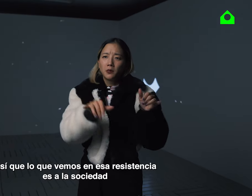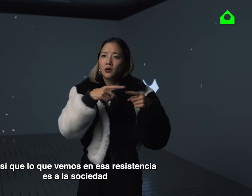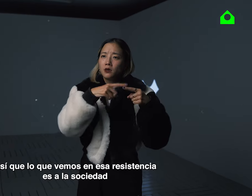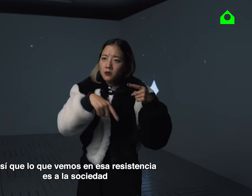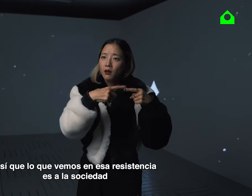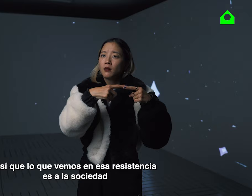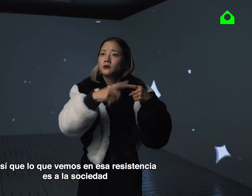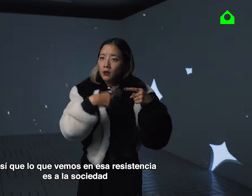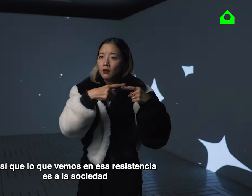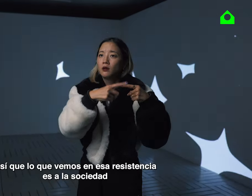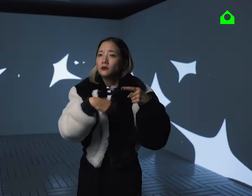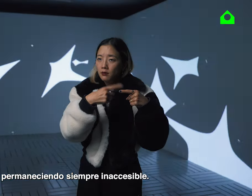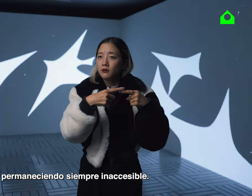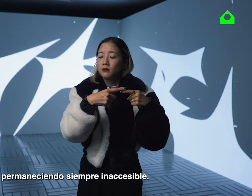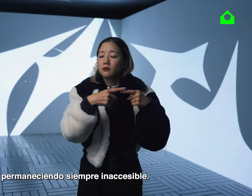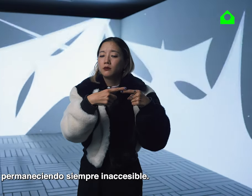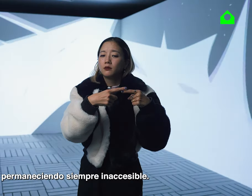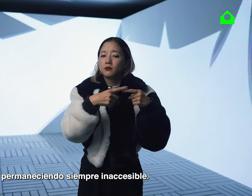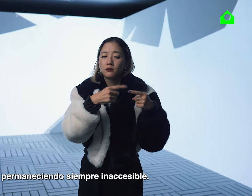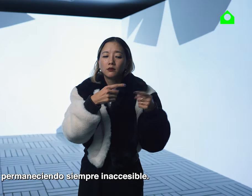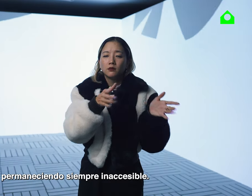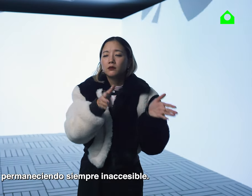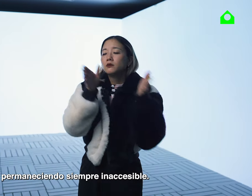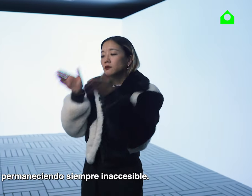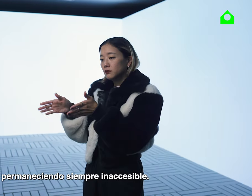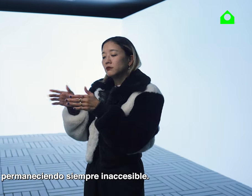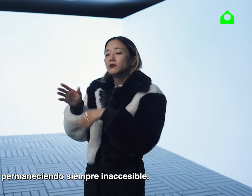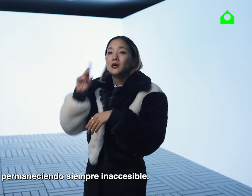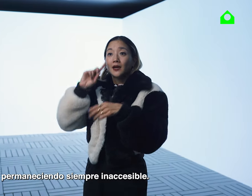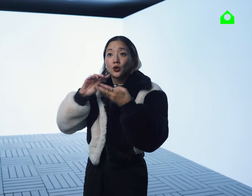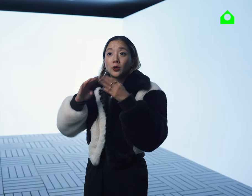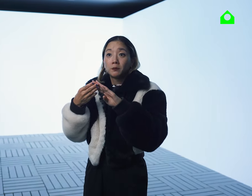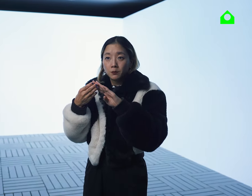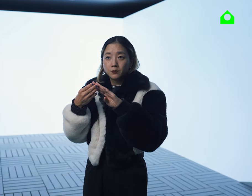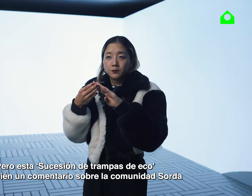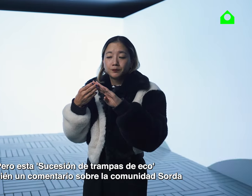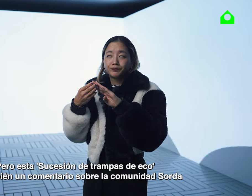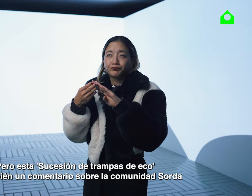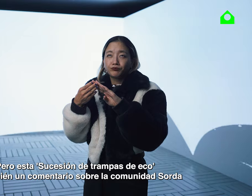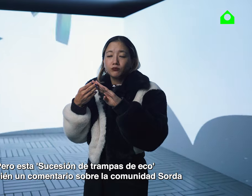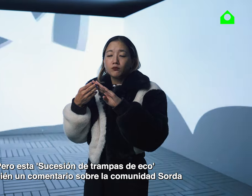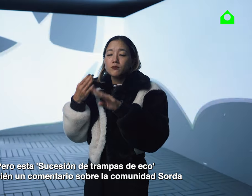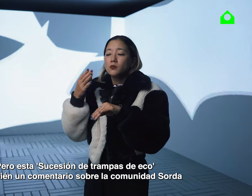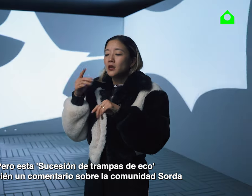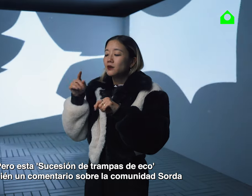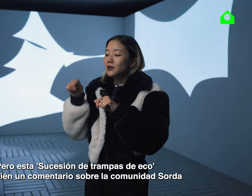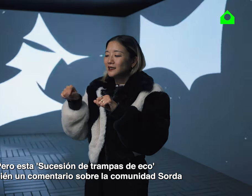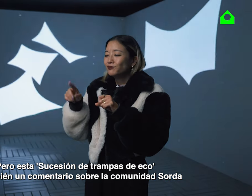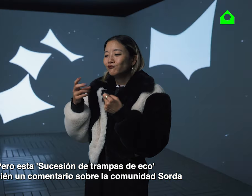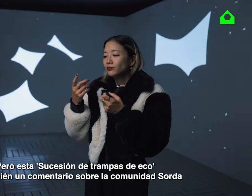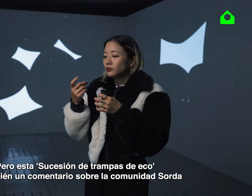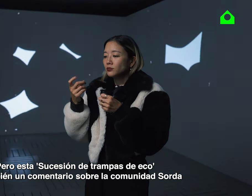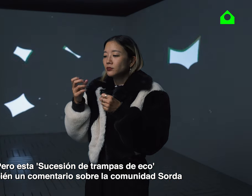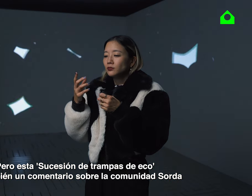and that resistance is society remaining the same, staying inaccessible. It's also a commentary on the deaf